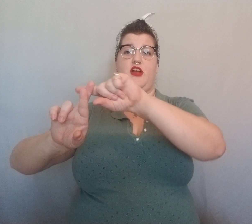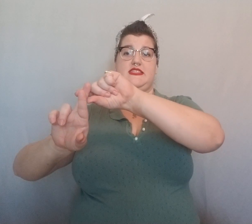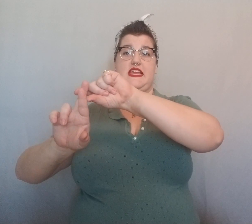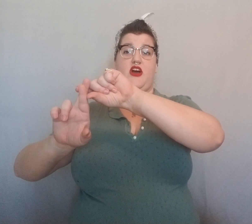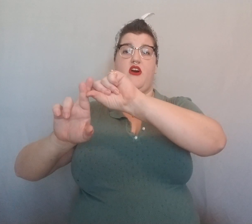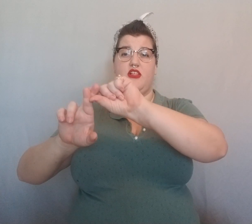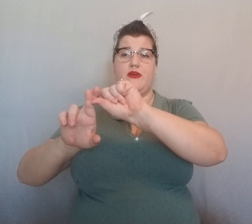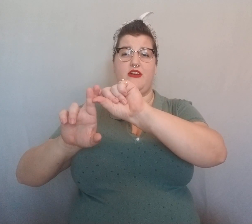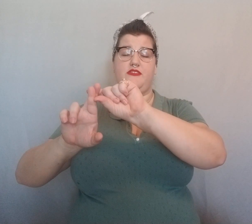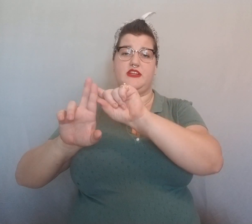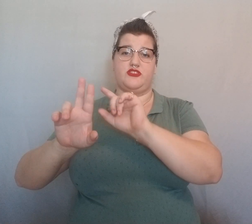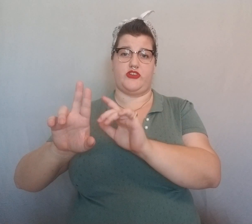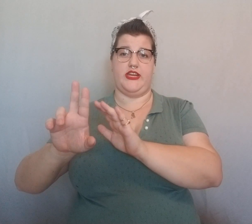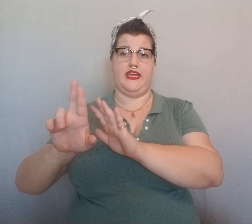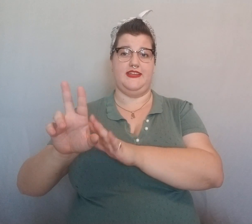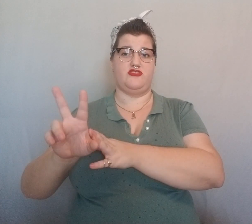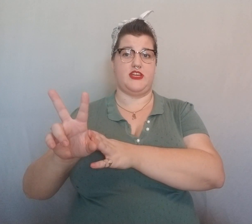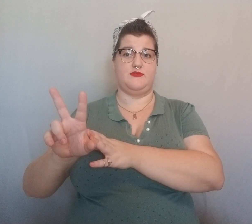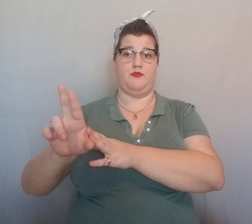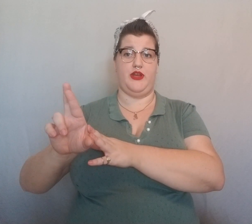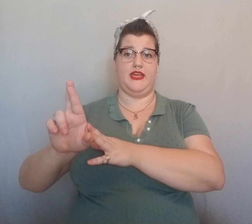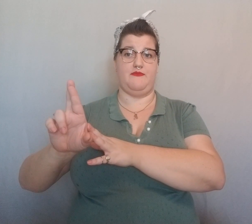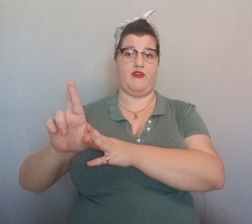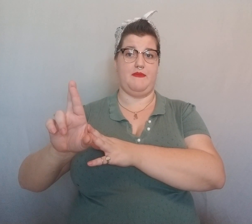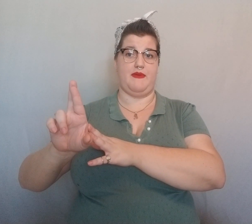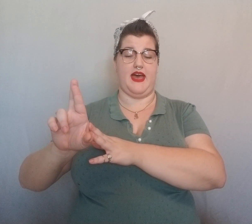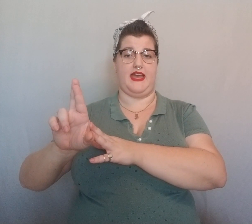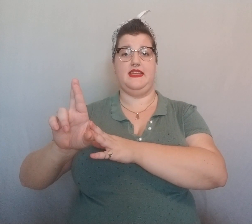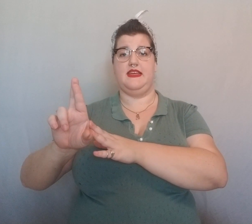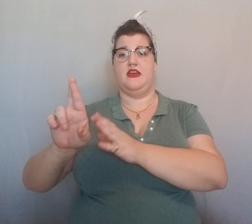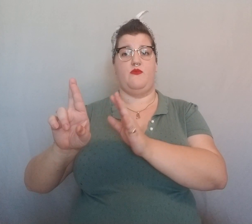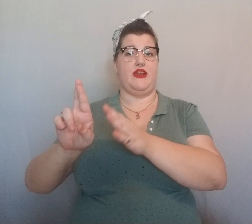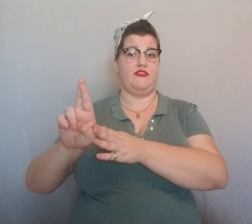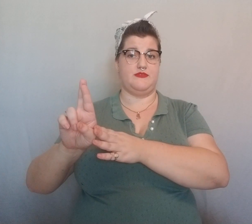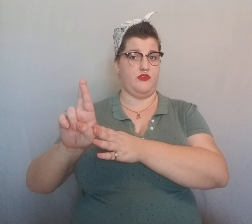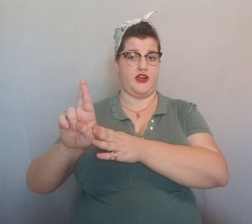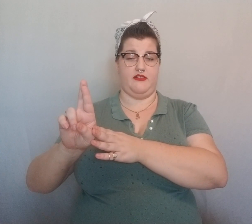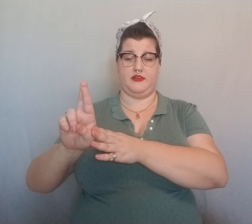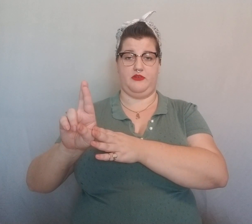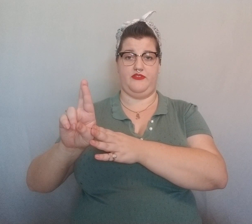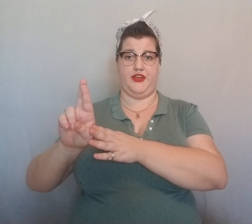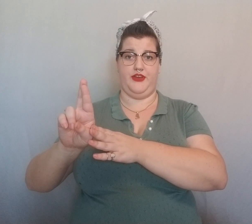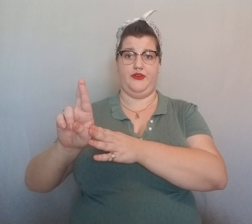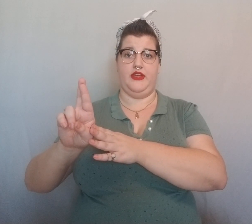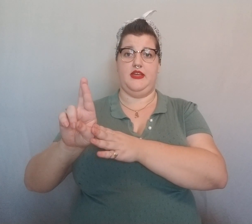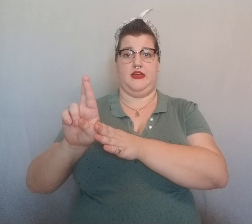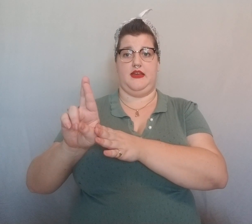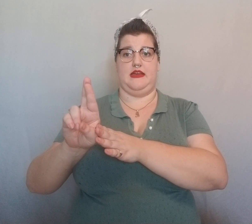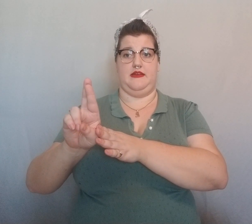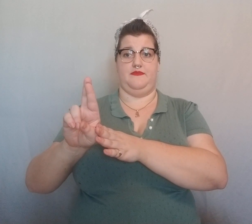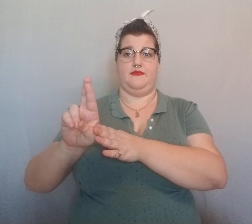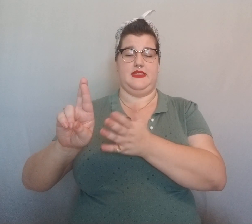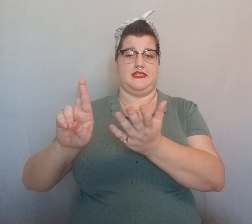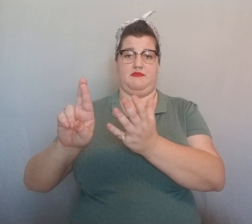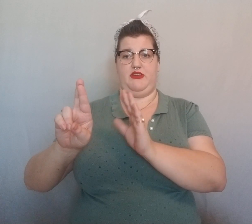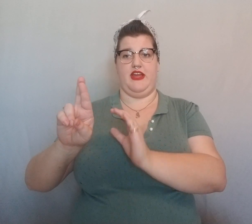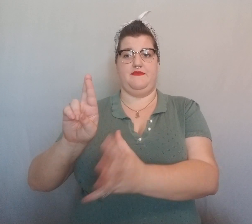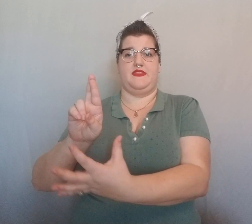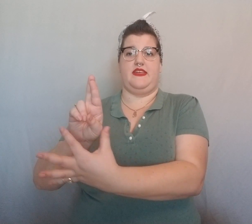crossing it all the way over and straining it, just putting it right behind. Whatever is more comfortable for you is going to be great. And then